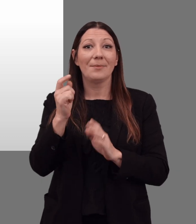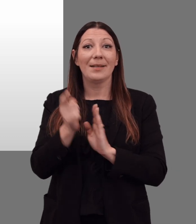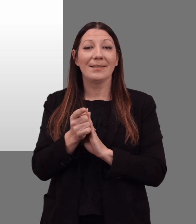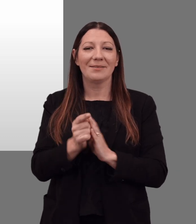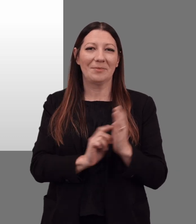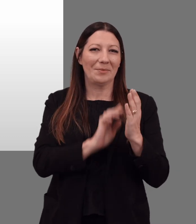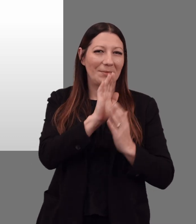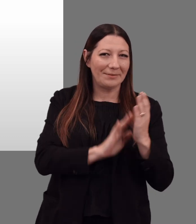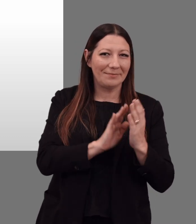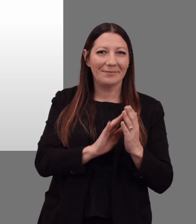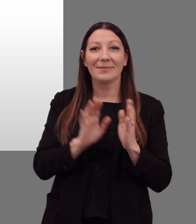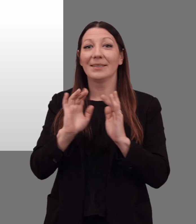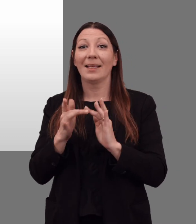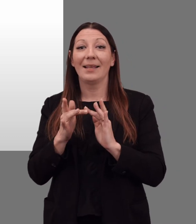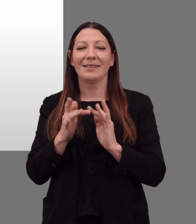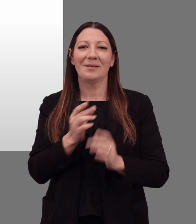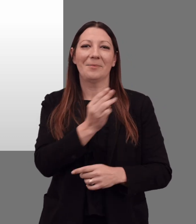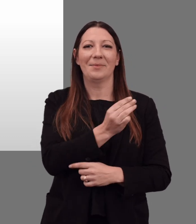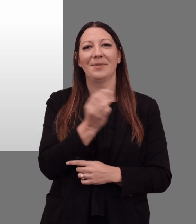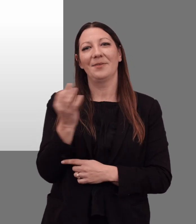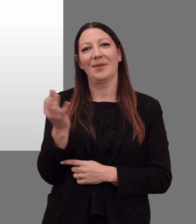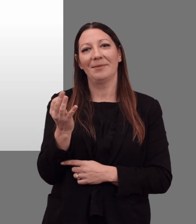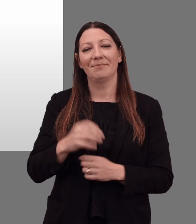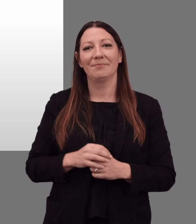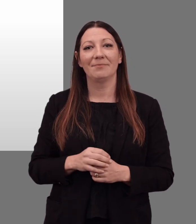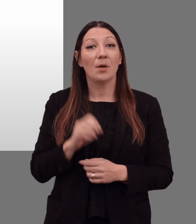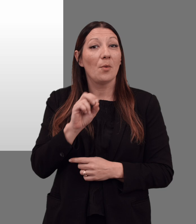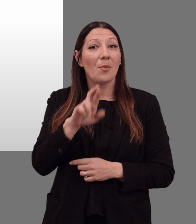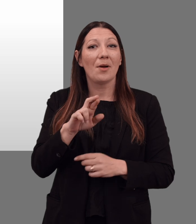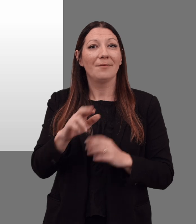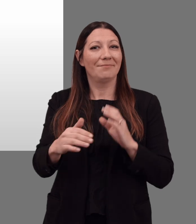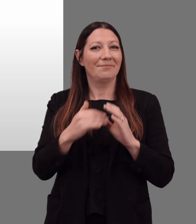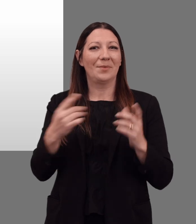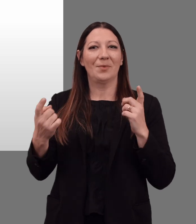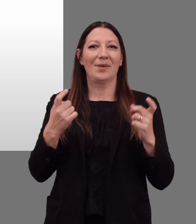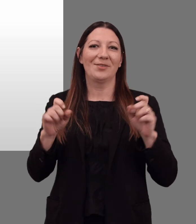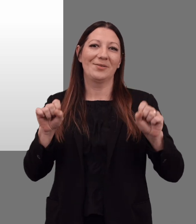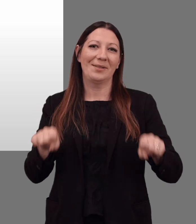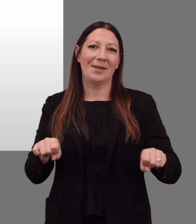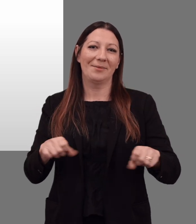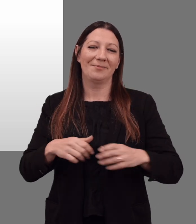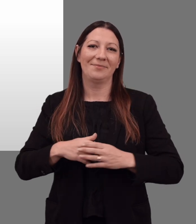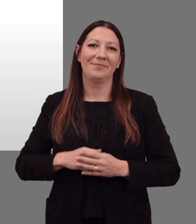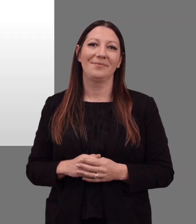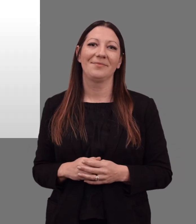or online with an advisor, Monday through Friday. You can also send us questions by email.